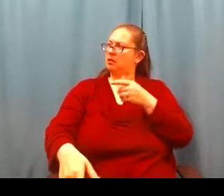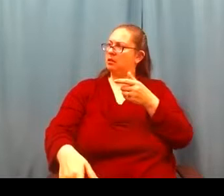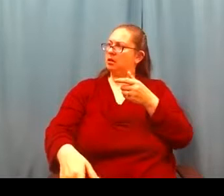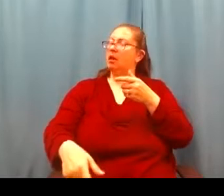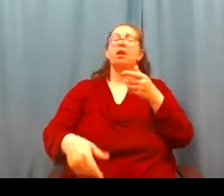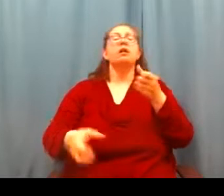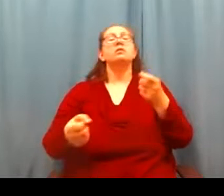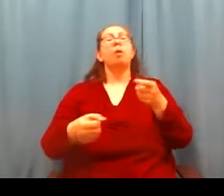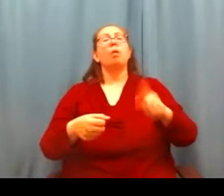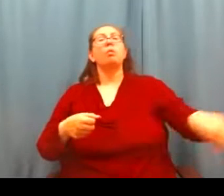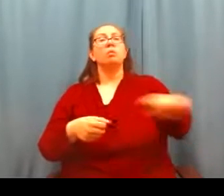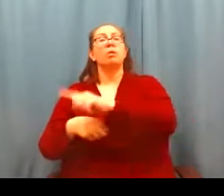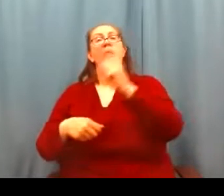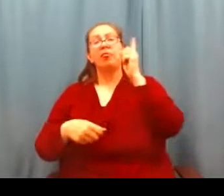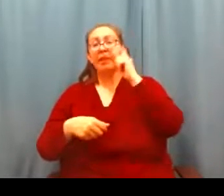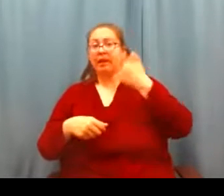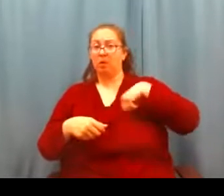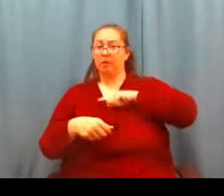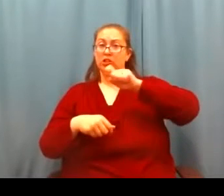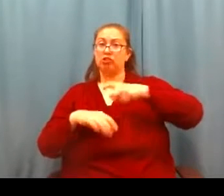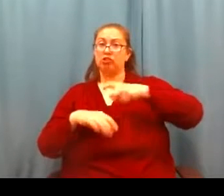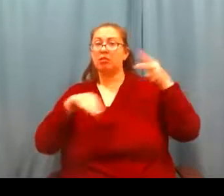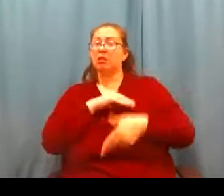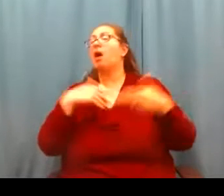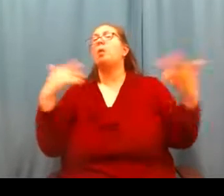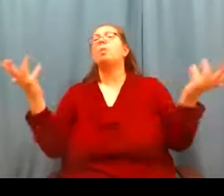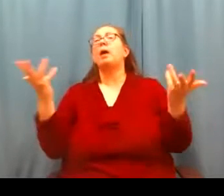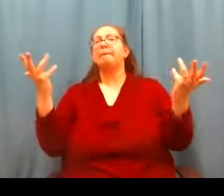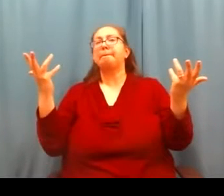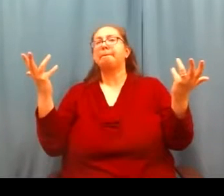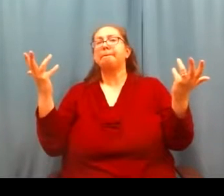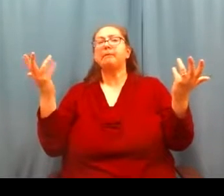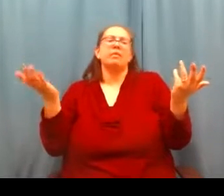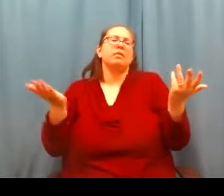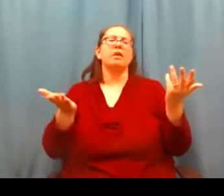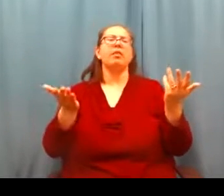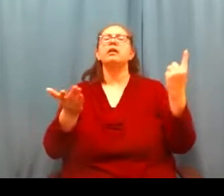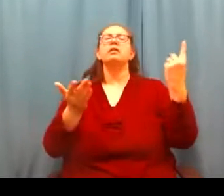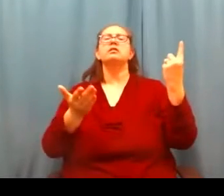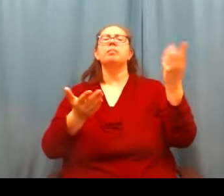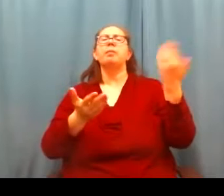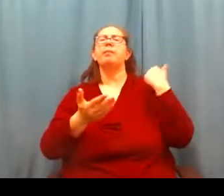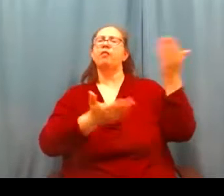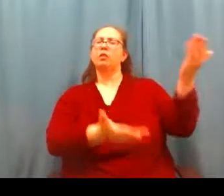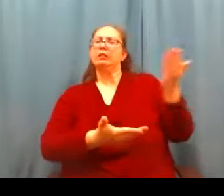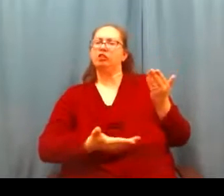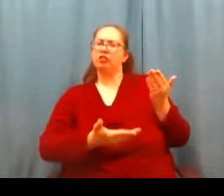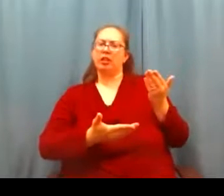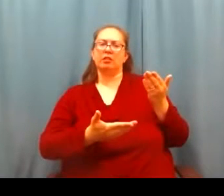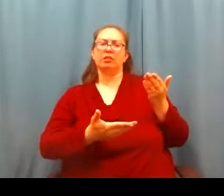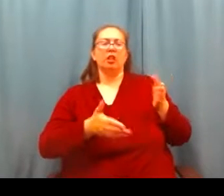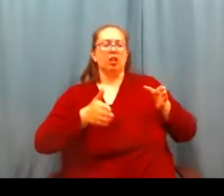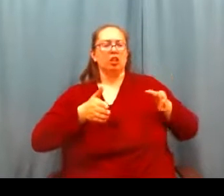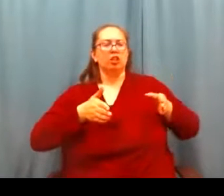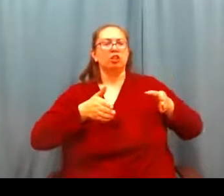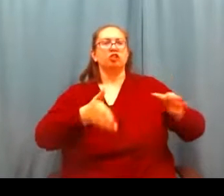something that you think we should cut out, like, do you think we should cut out, somebody suggested to me that we should cut street sweeping.